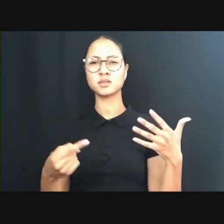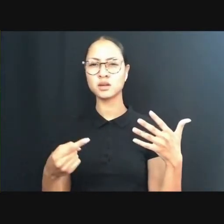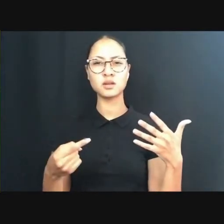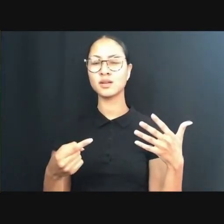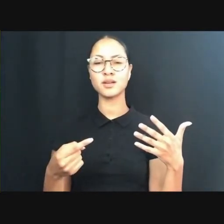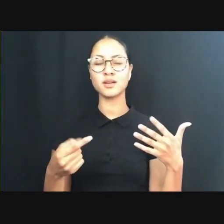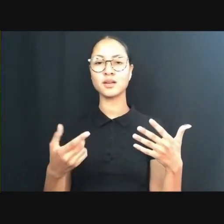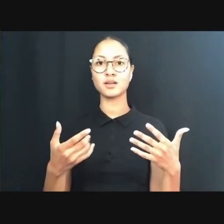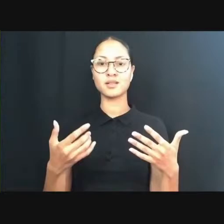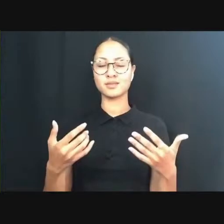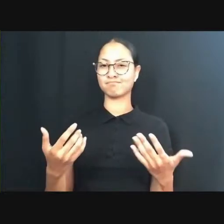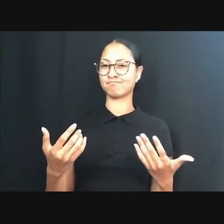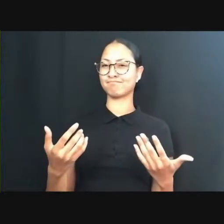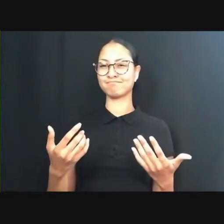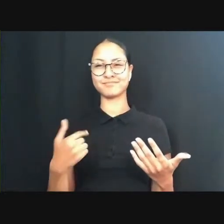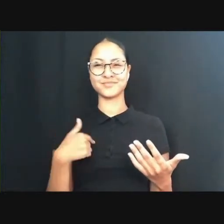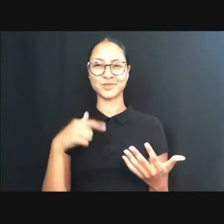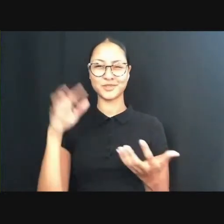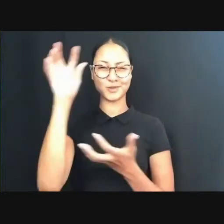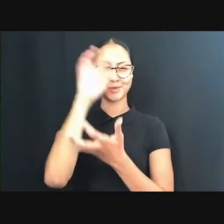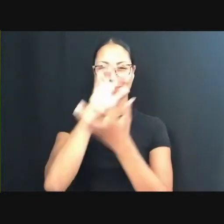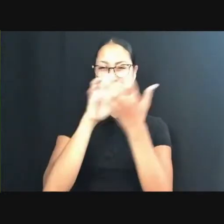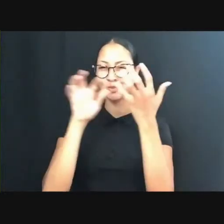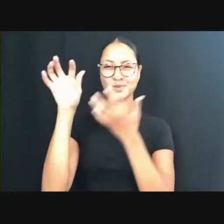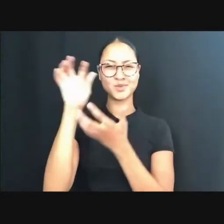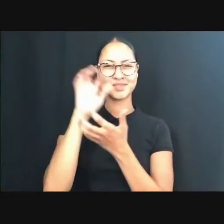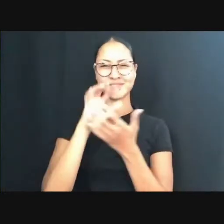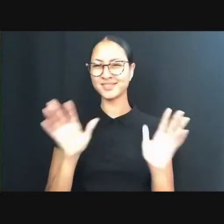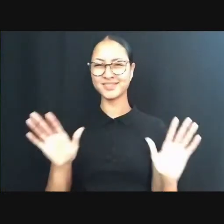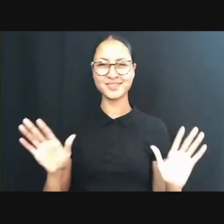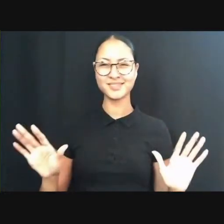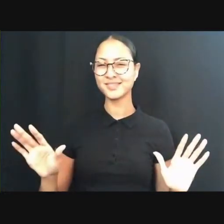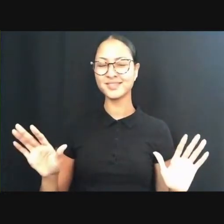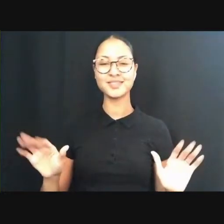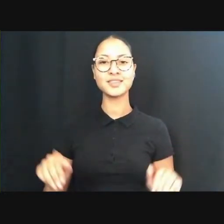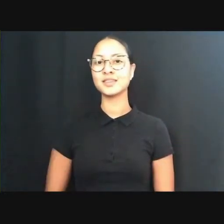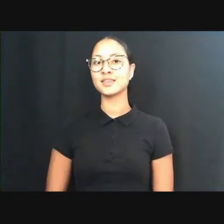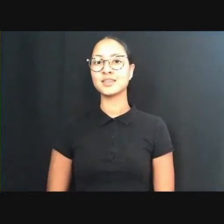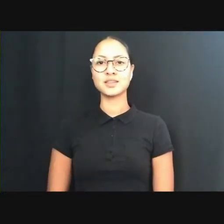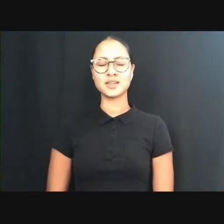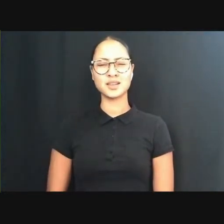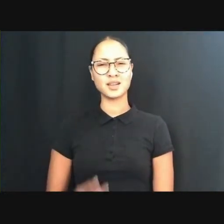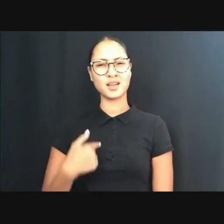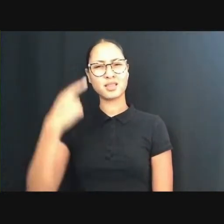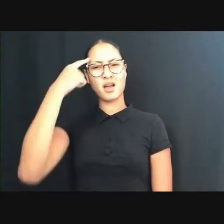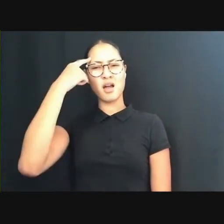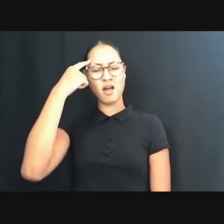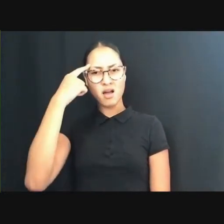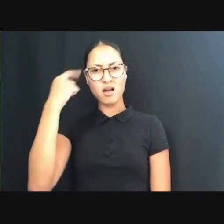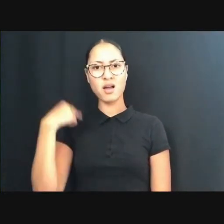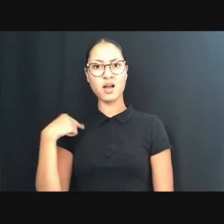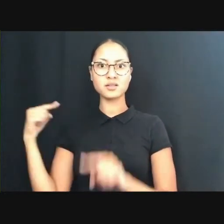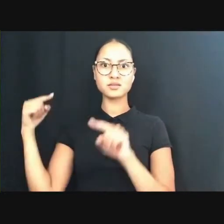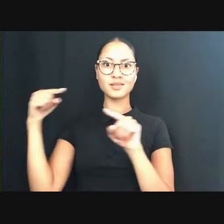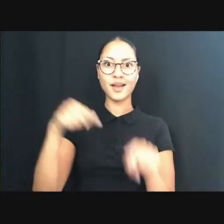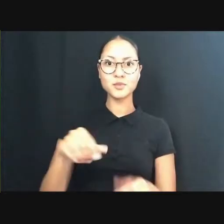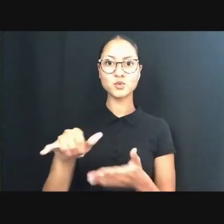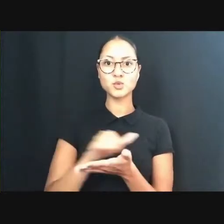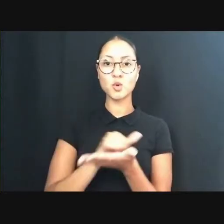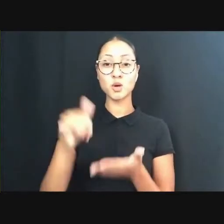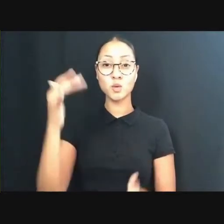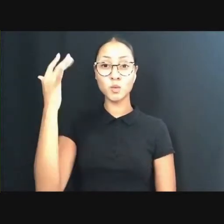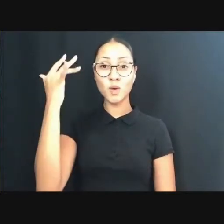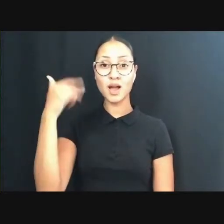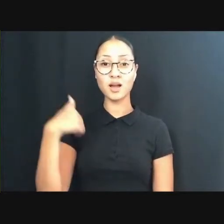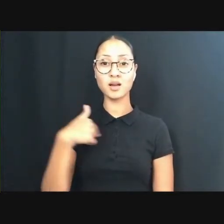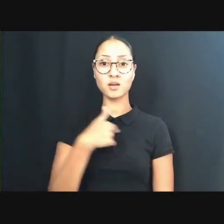contemporary scene, it was very confusing to me because I was like, but the reason why we came to New York is to get better at whatever each of us